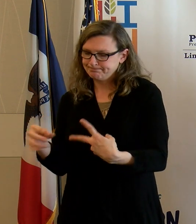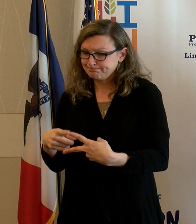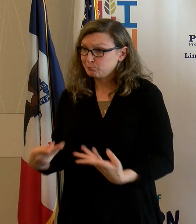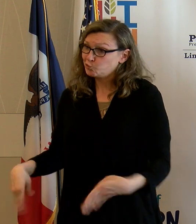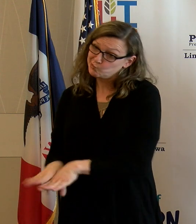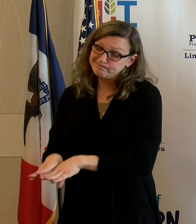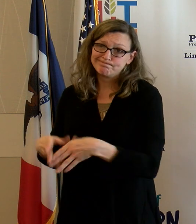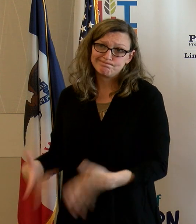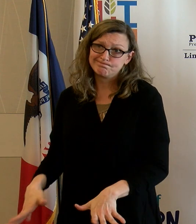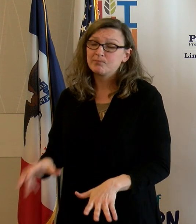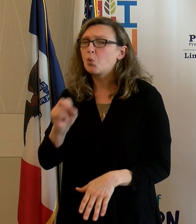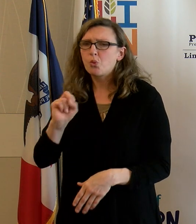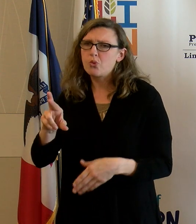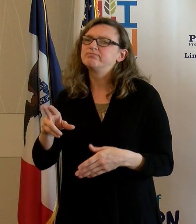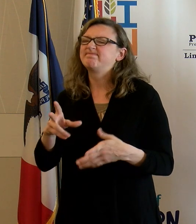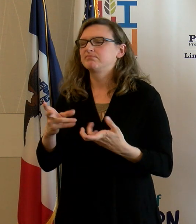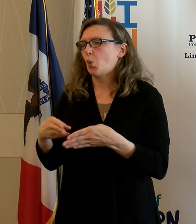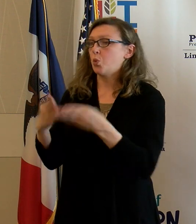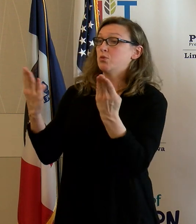governor's office.